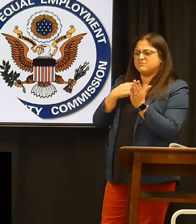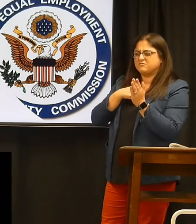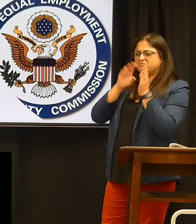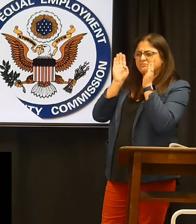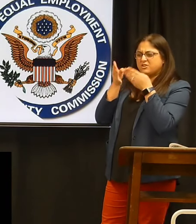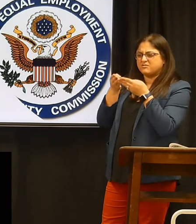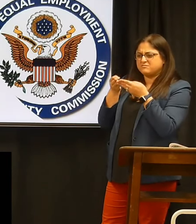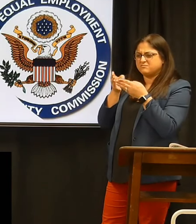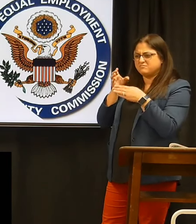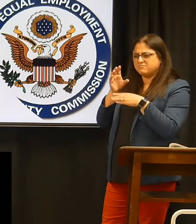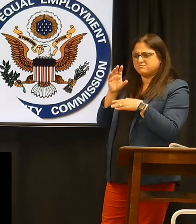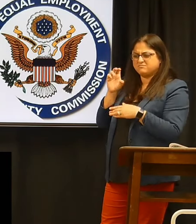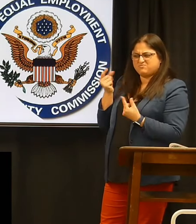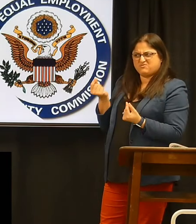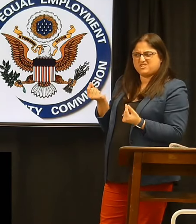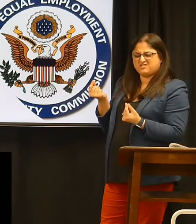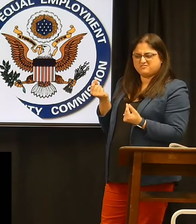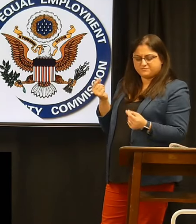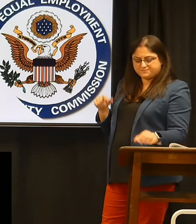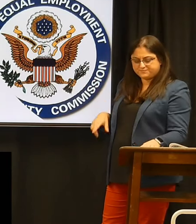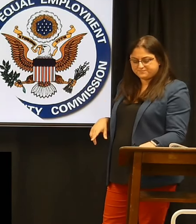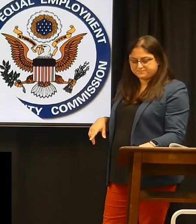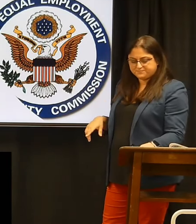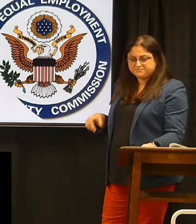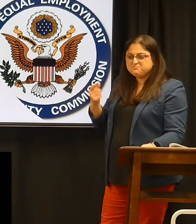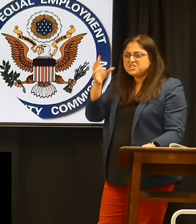What laws does the EEOC enforce?